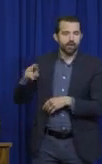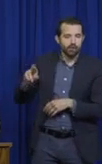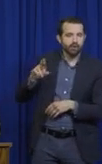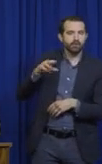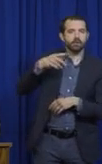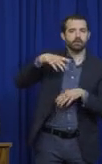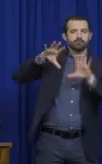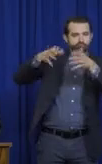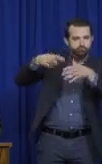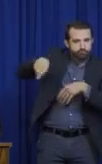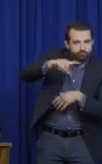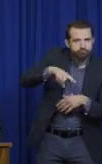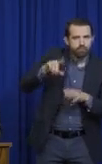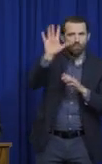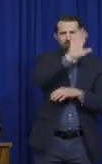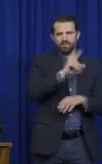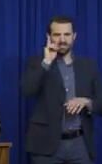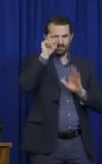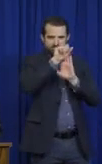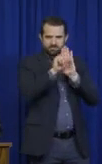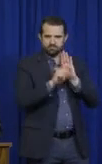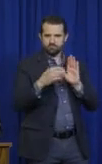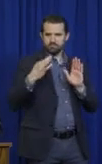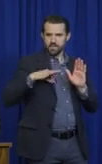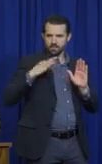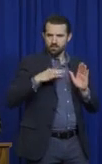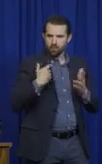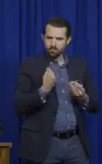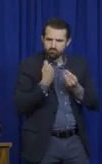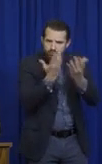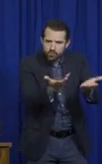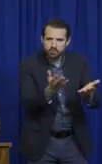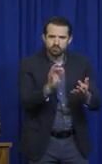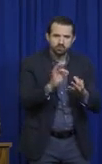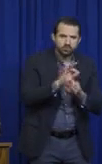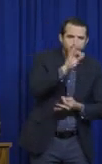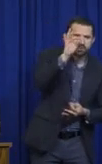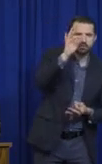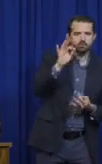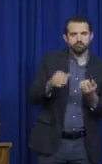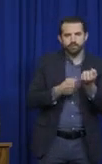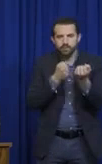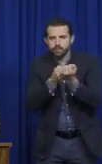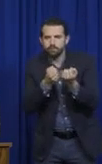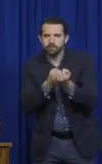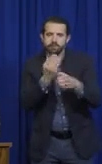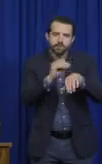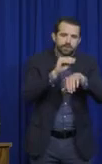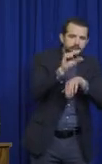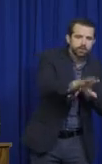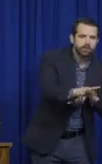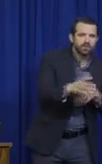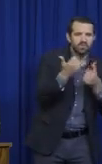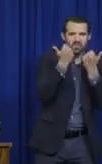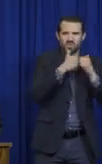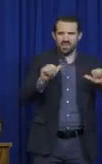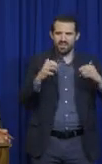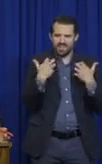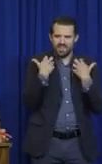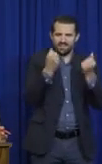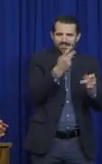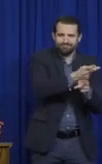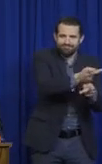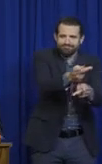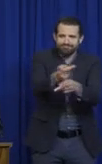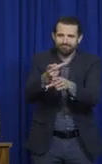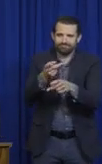spiritual guidance and that counseling service to any healthcare worker across the state who needs it. We've talked